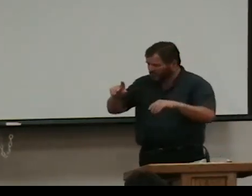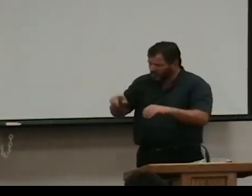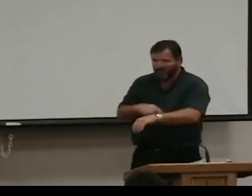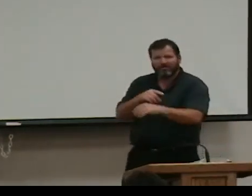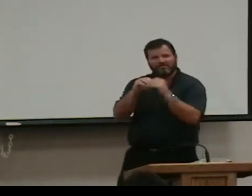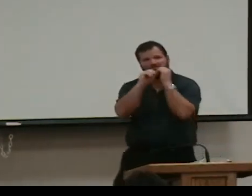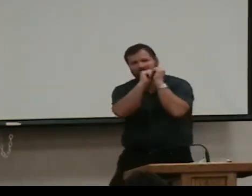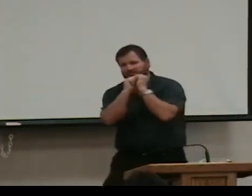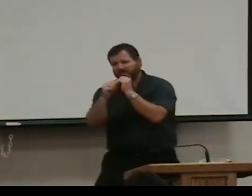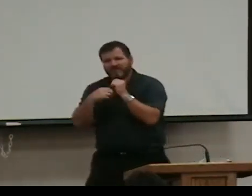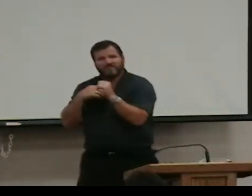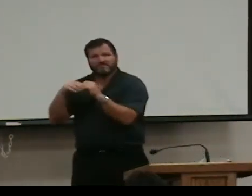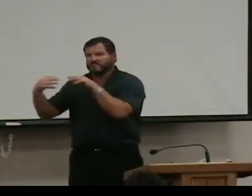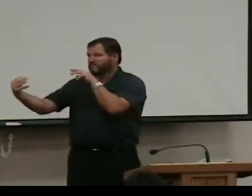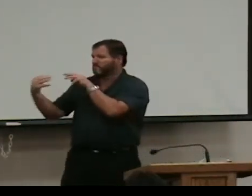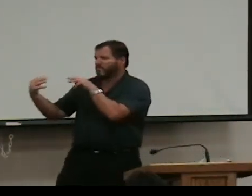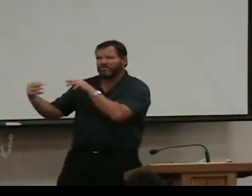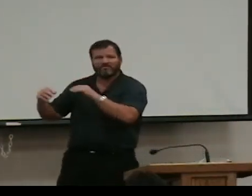No longer do you go out with our armies.